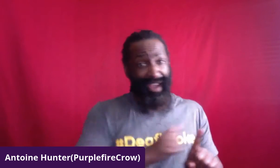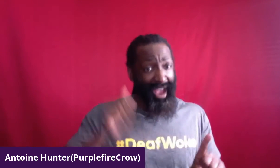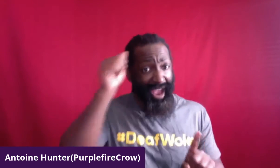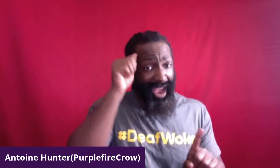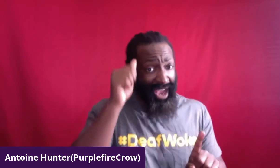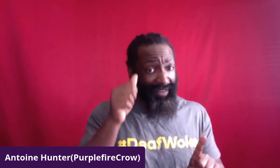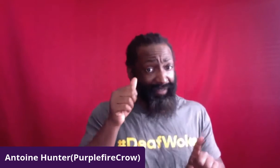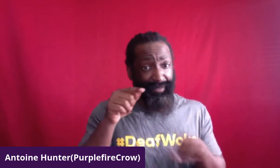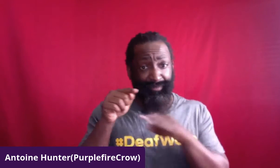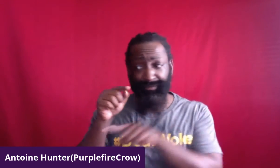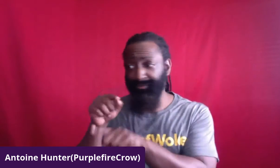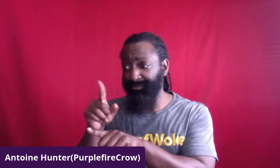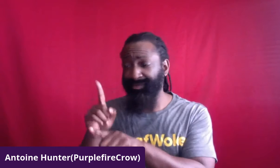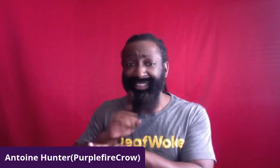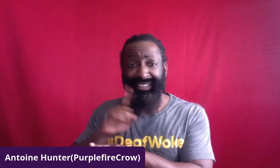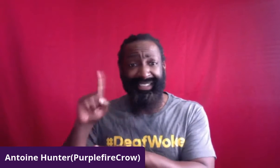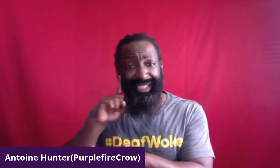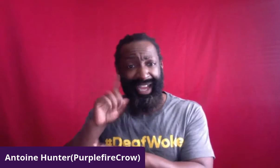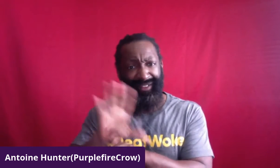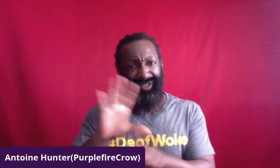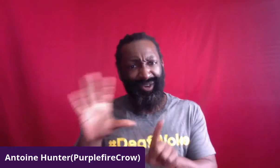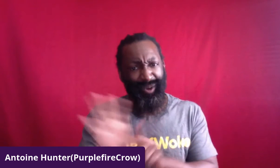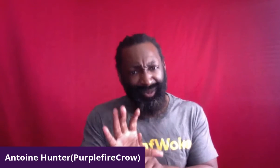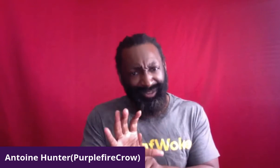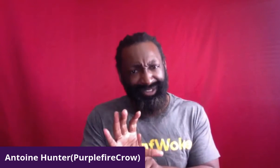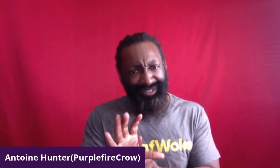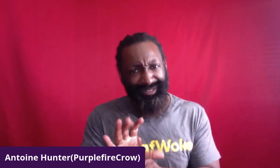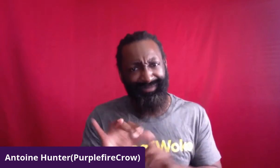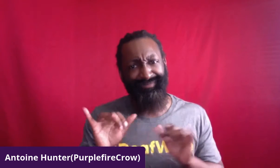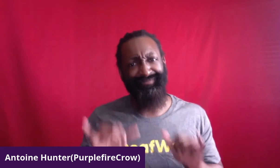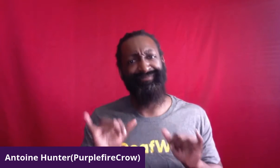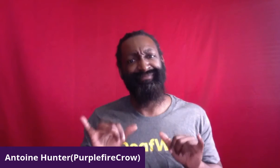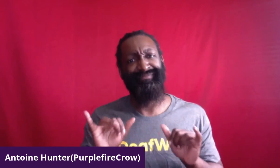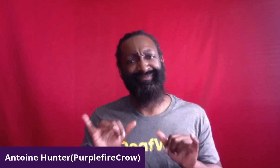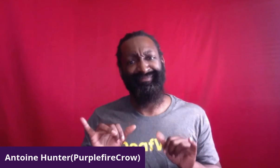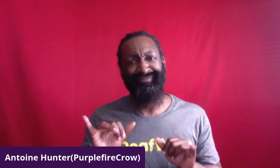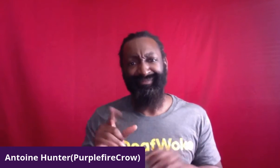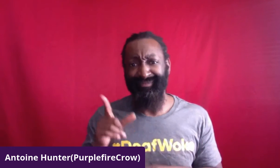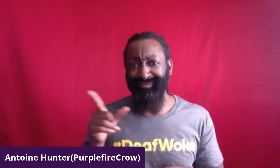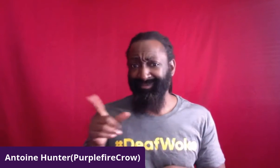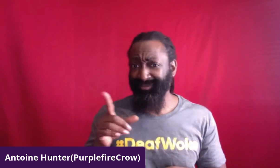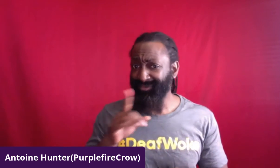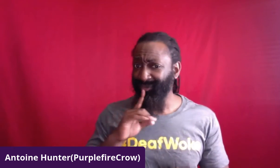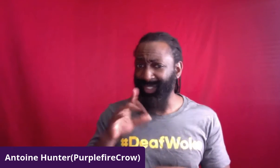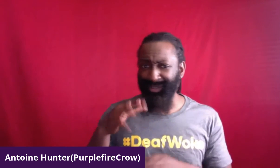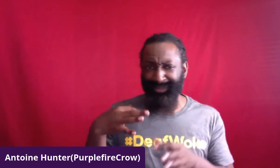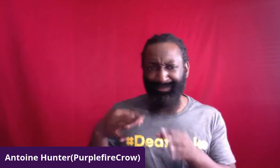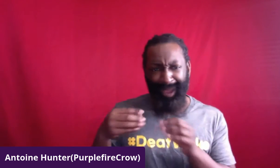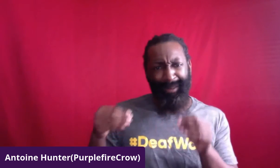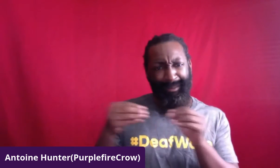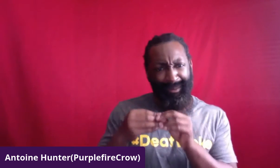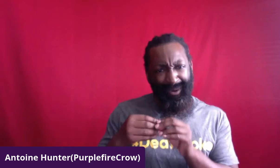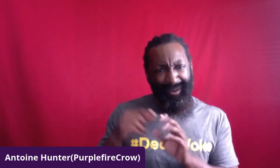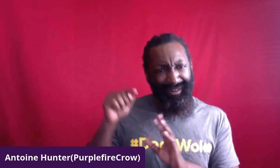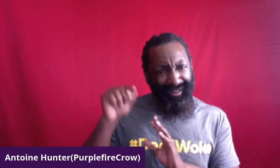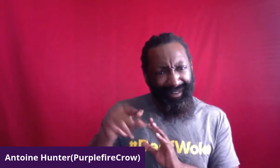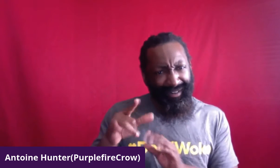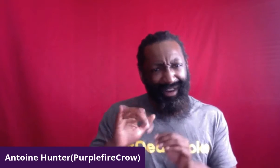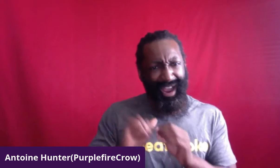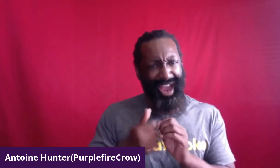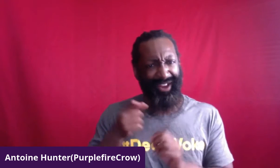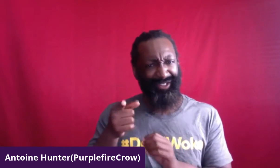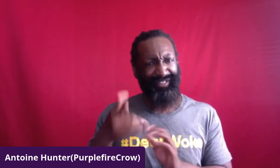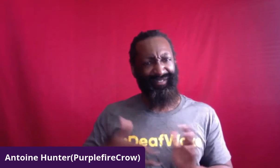Inspired by her deep love and appreciation for African and deaf culture.